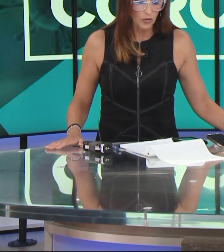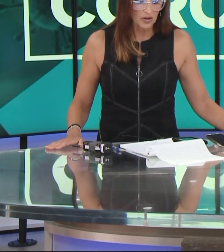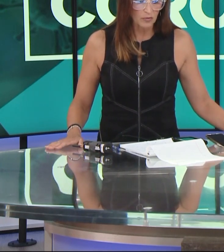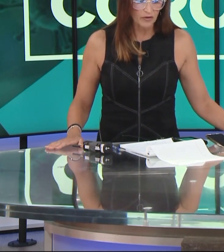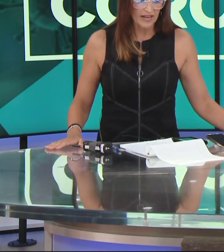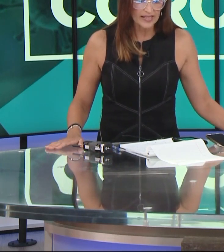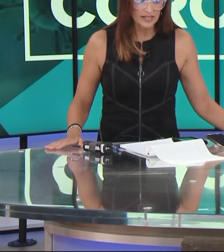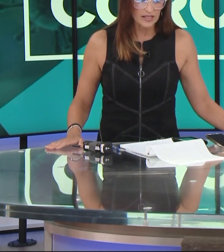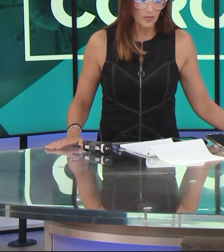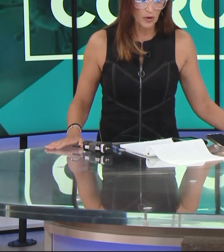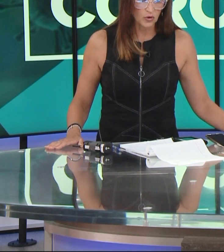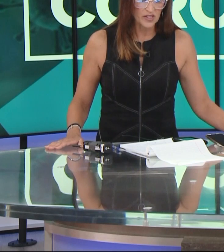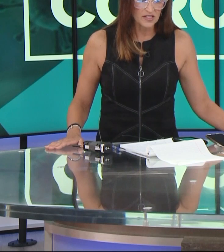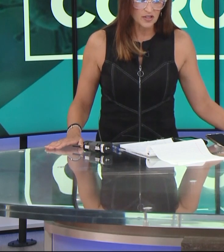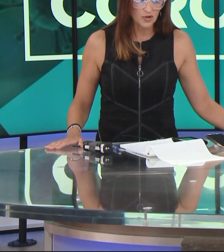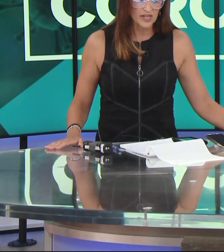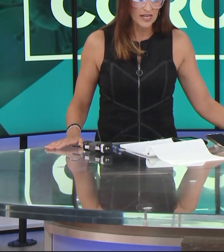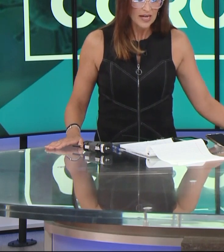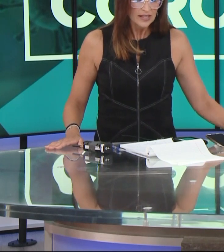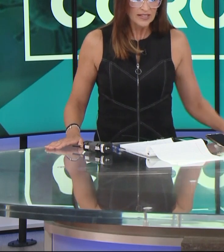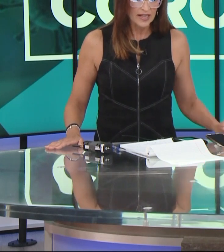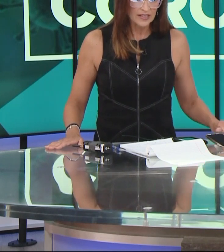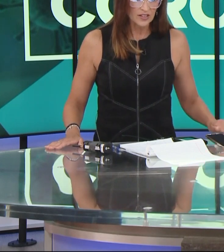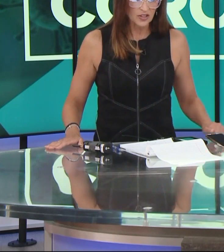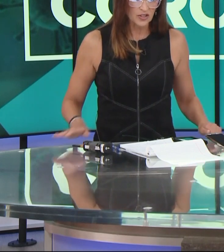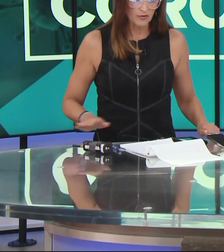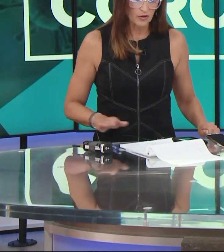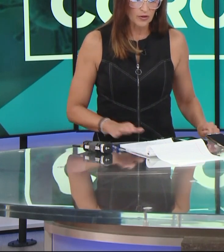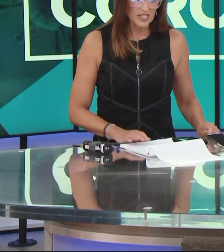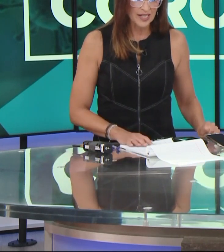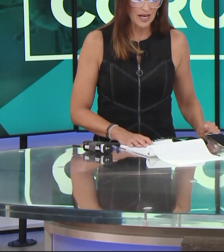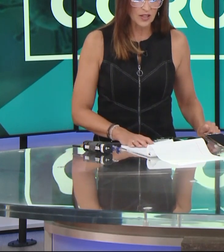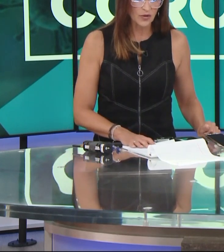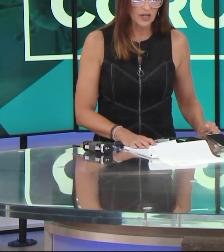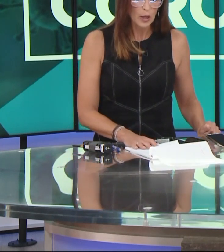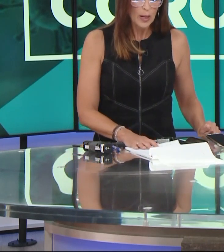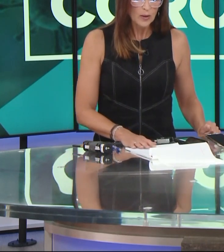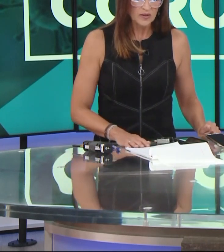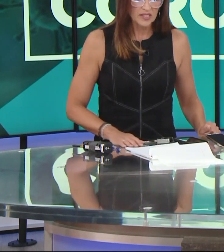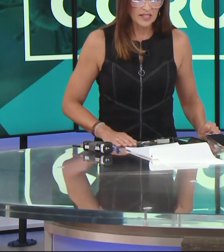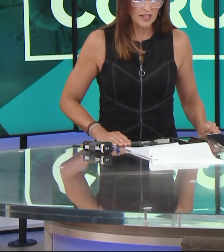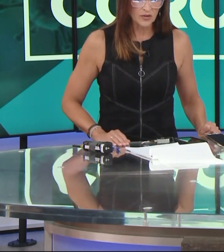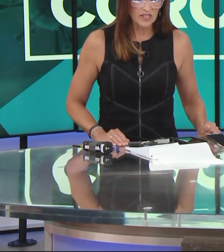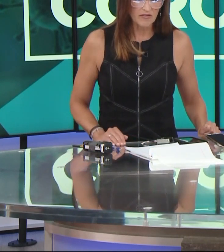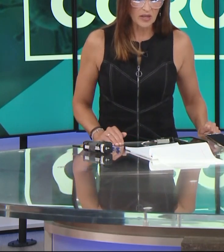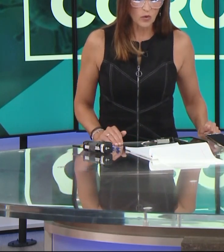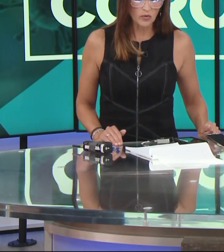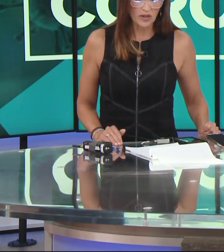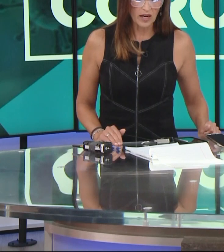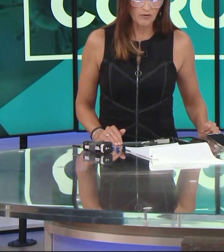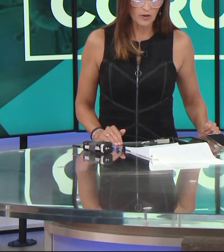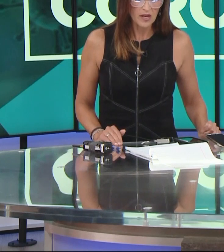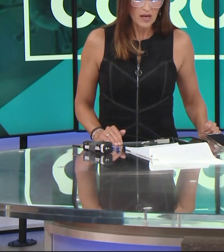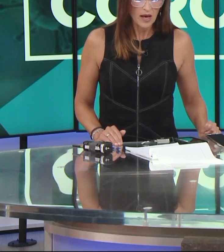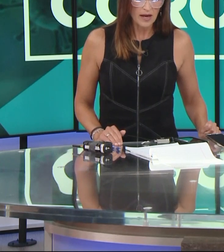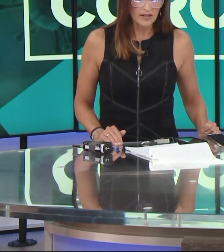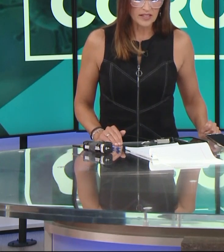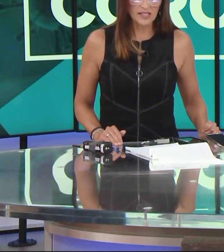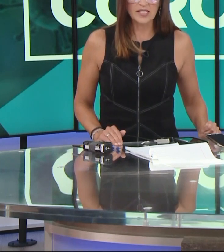that the total number of cases in the poultry industry stands at just over 1,300 with 671